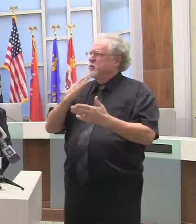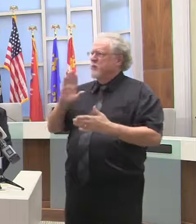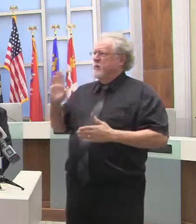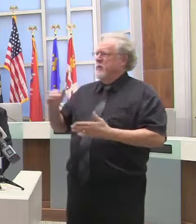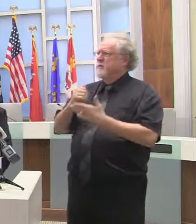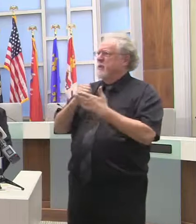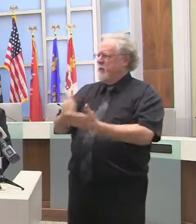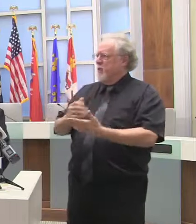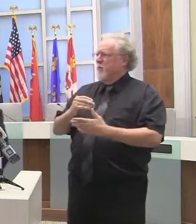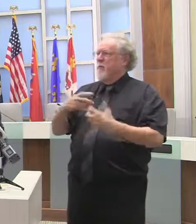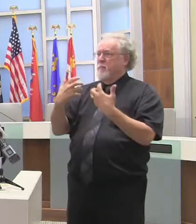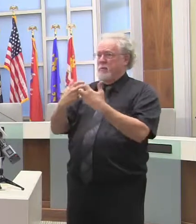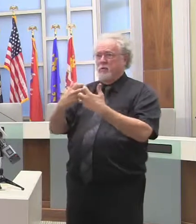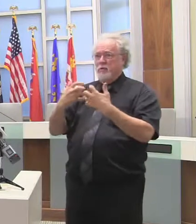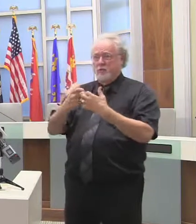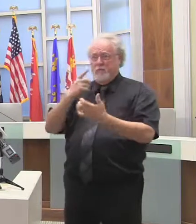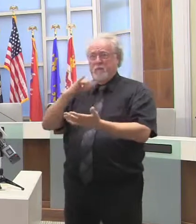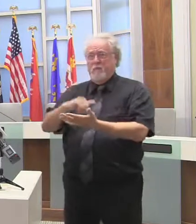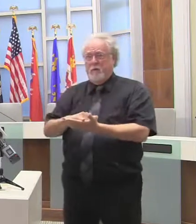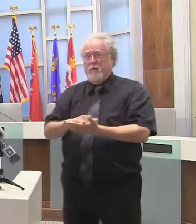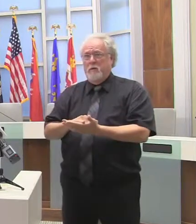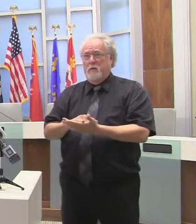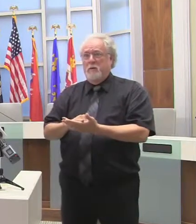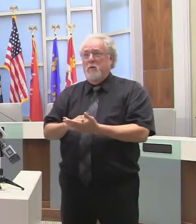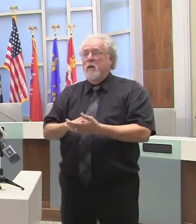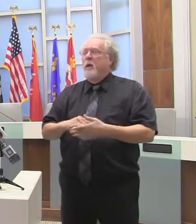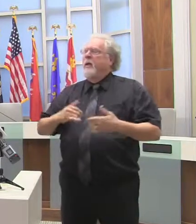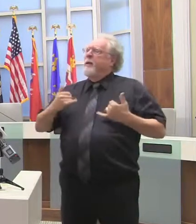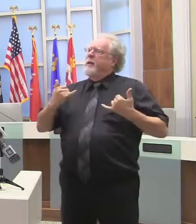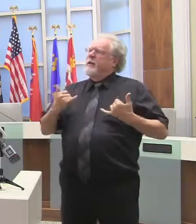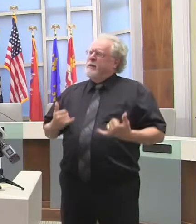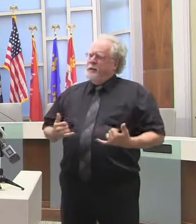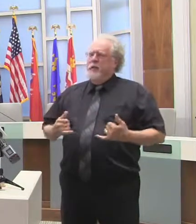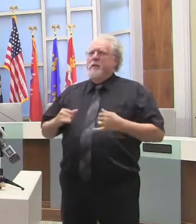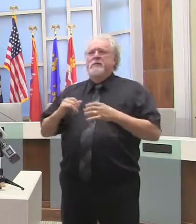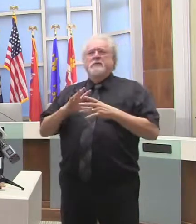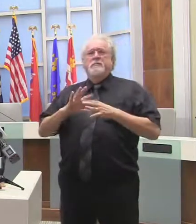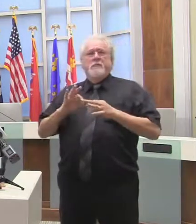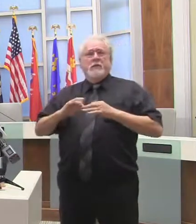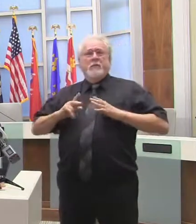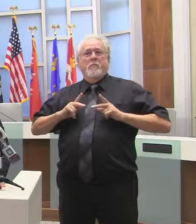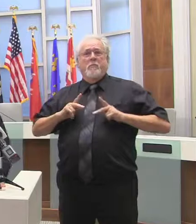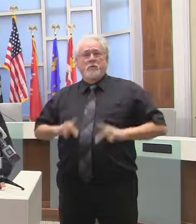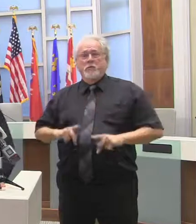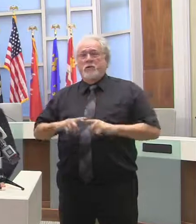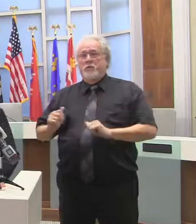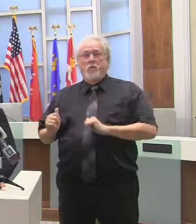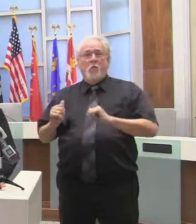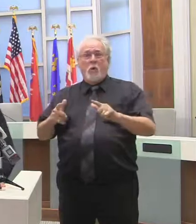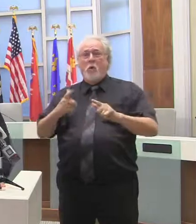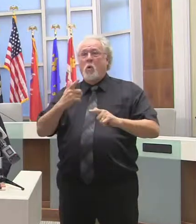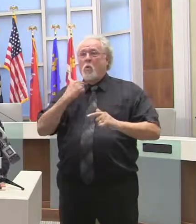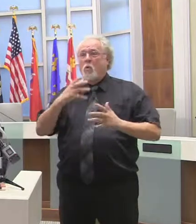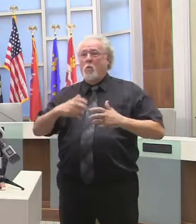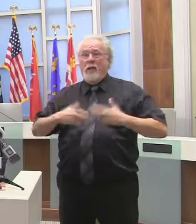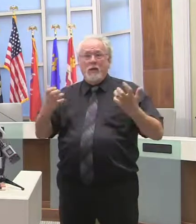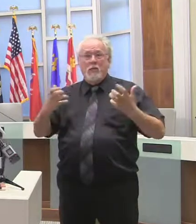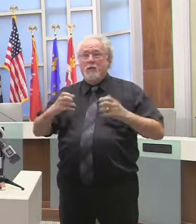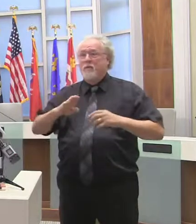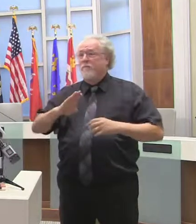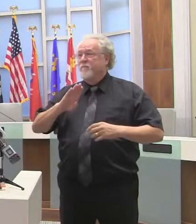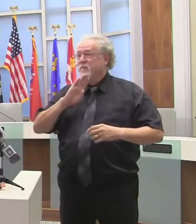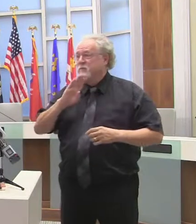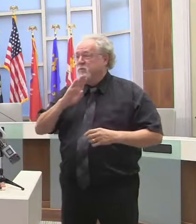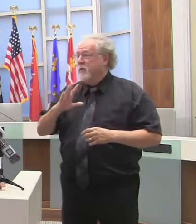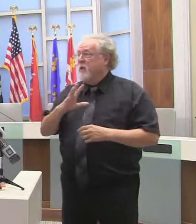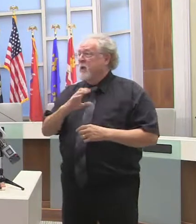help and partnership on this. Now, let me speak personally to all those who are angry,